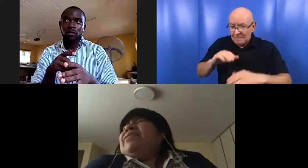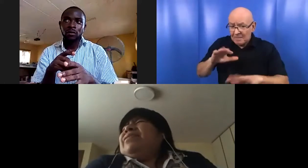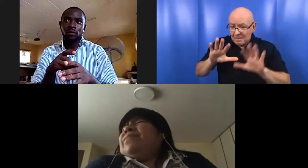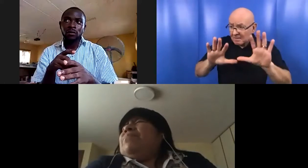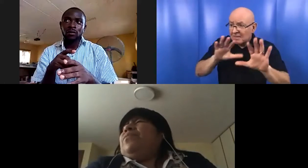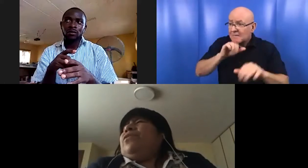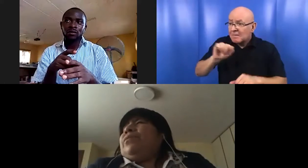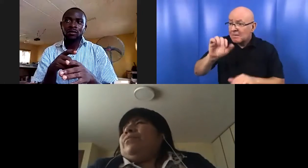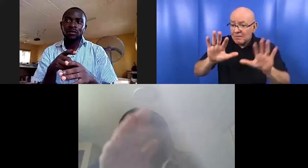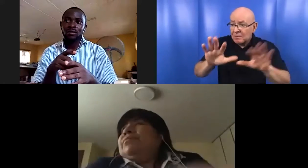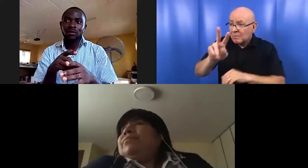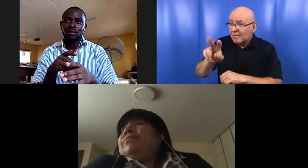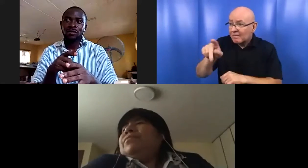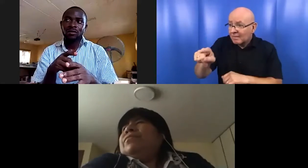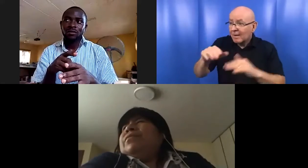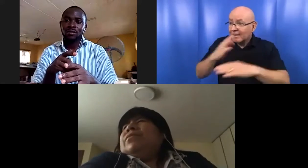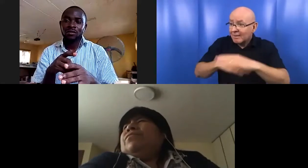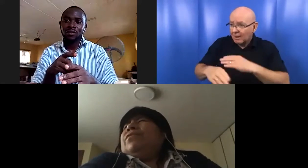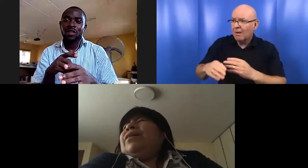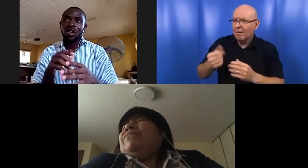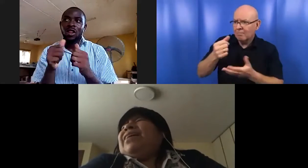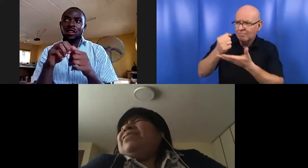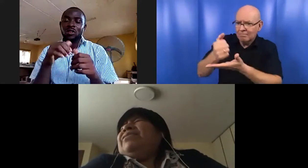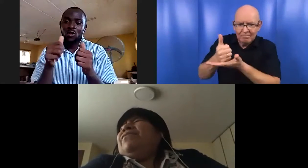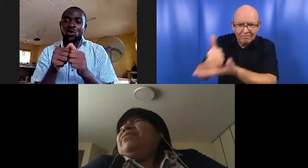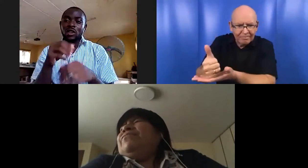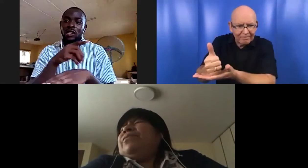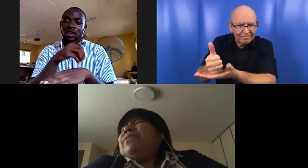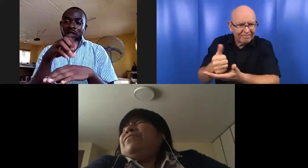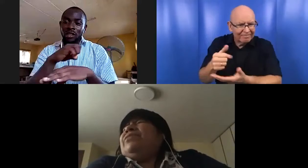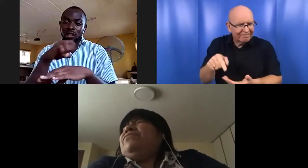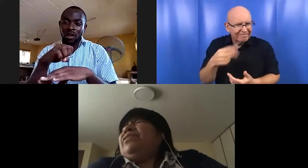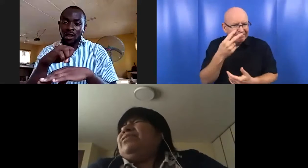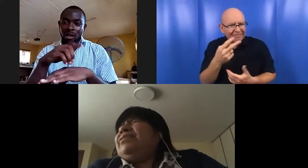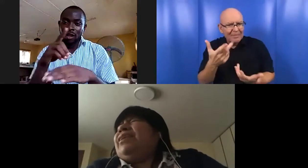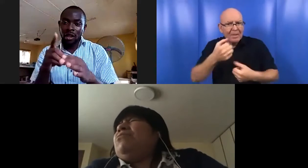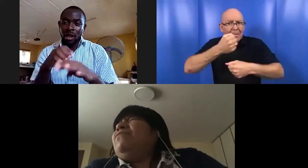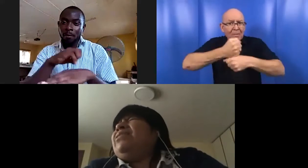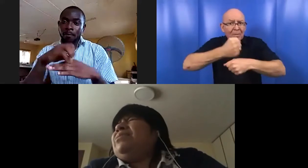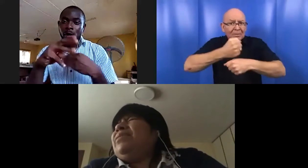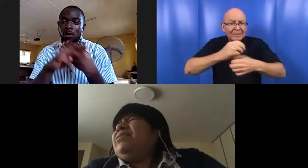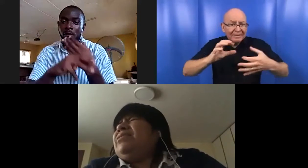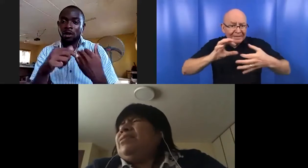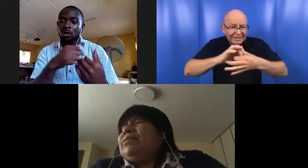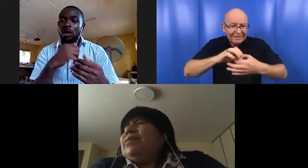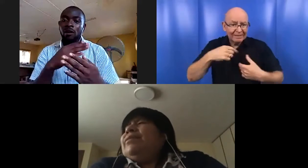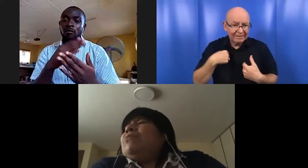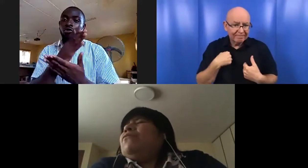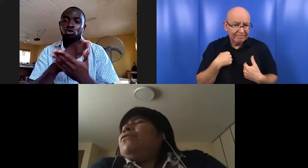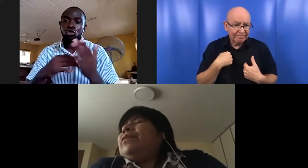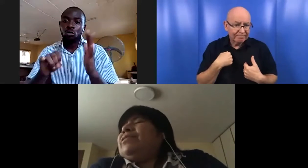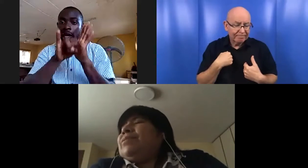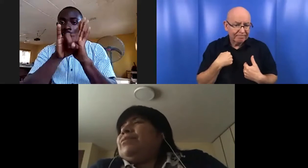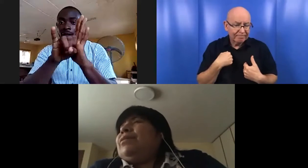Regarding the employment, we have identified different barriers, for instance, lack of accessibility, lack